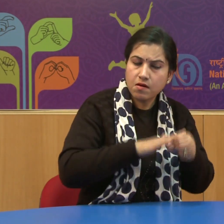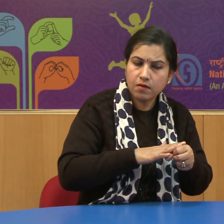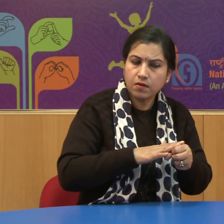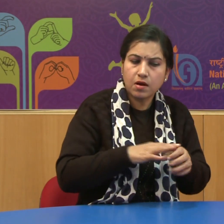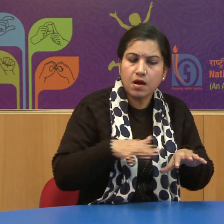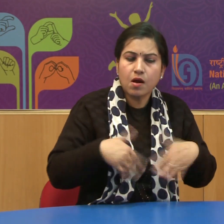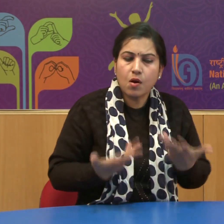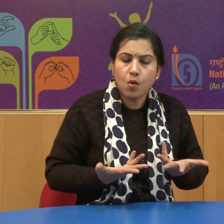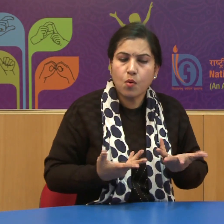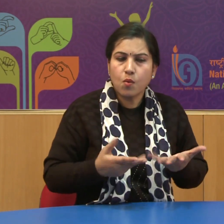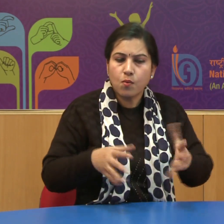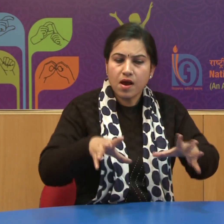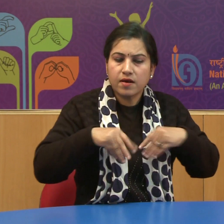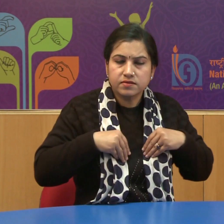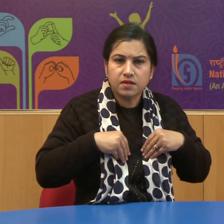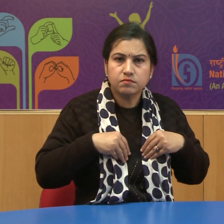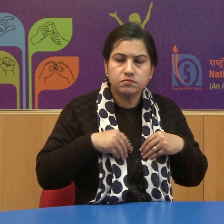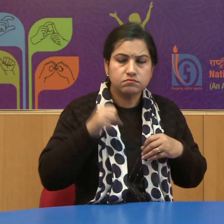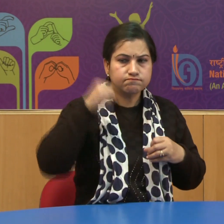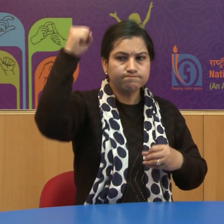during these resistance movements.